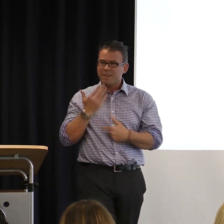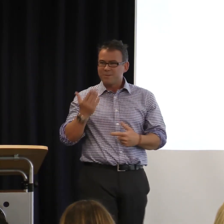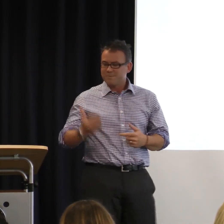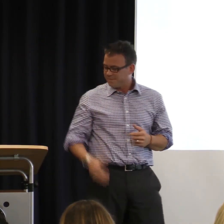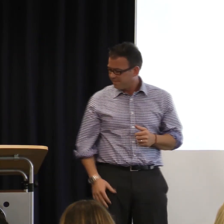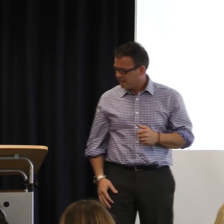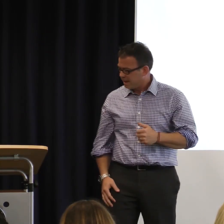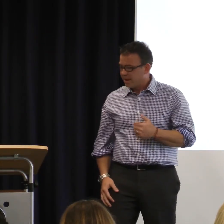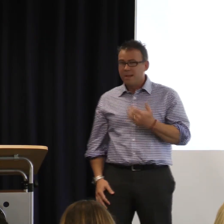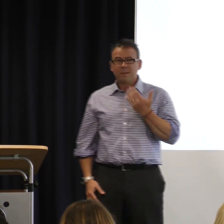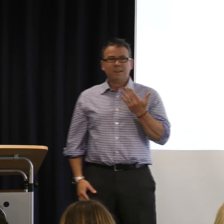Thank you, Brent. Thank you very much.